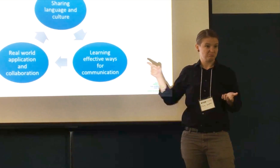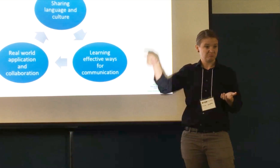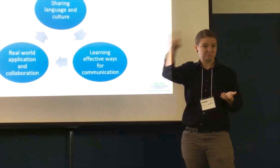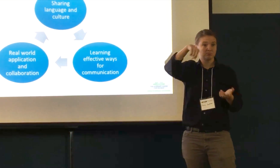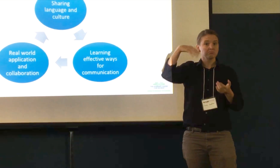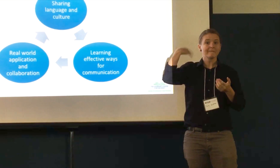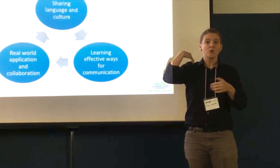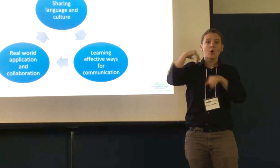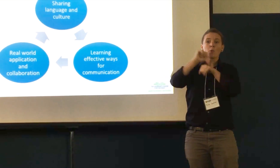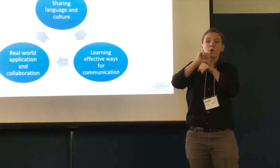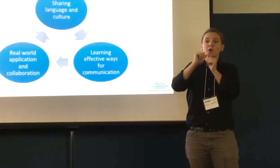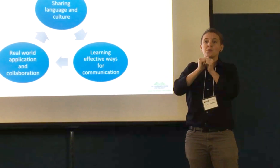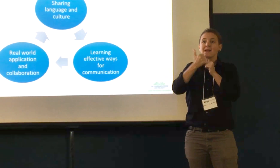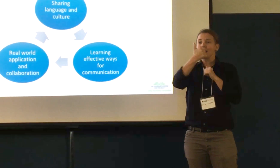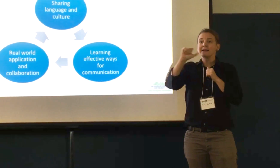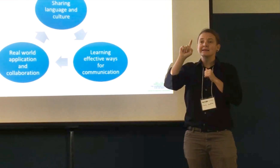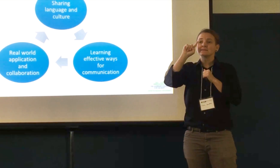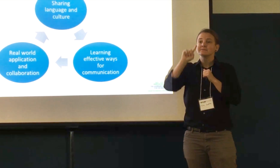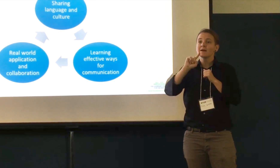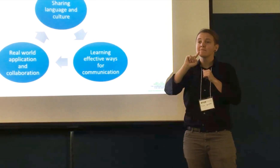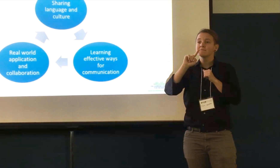quite different from us.